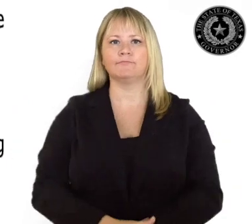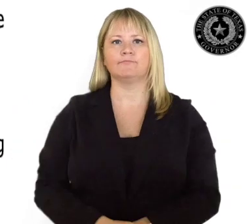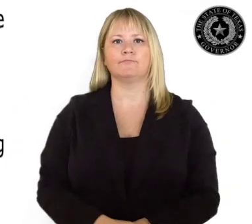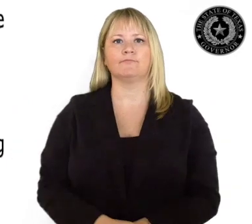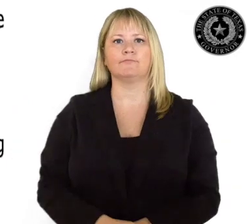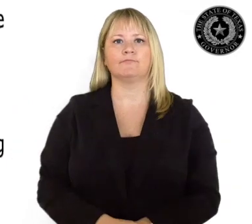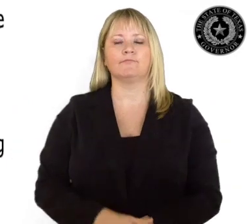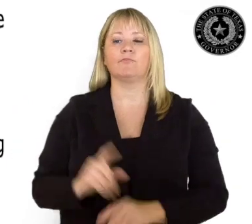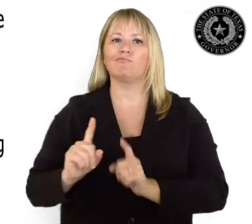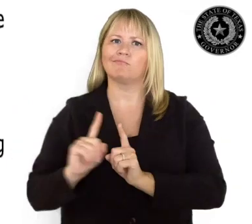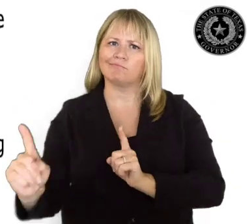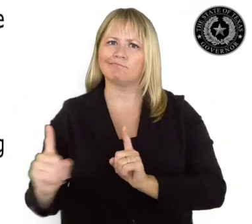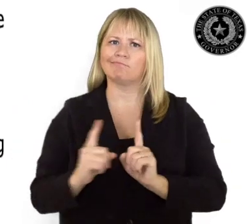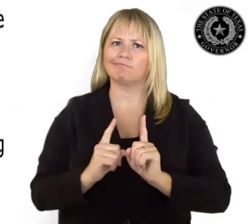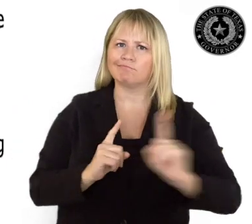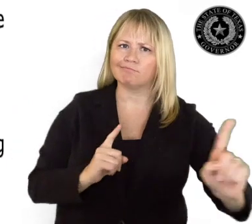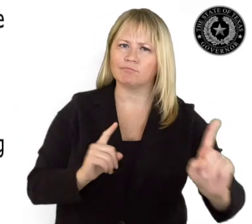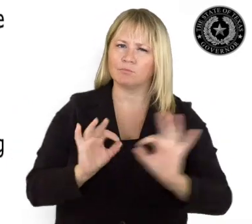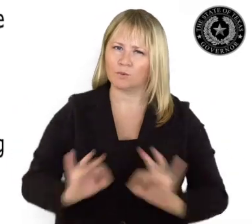group.